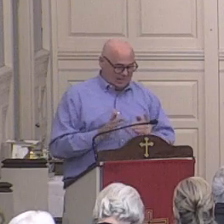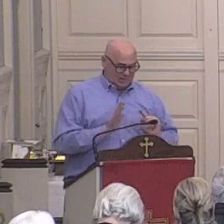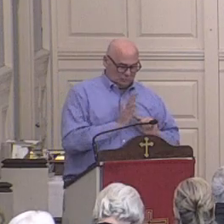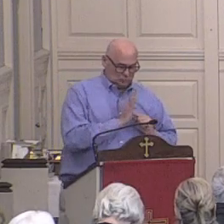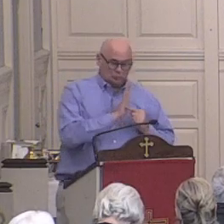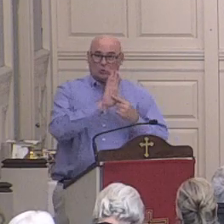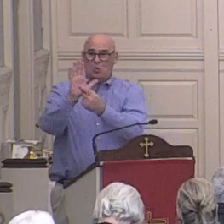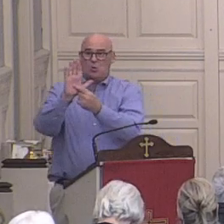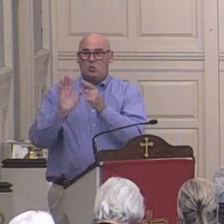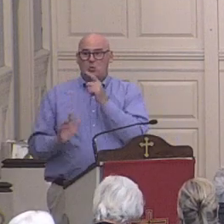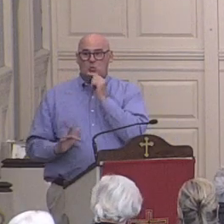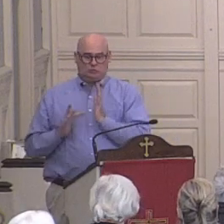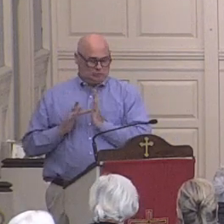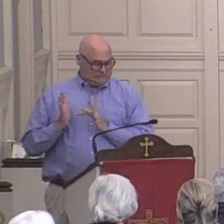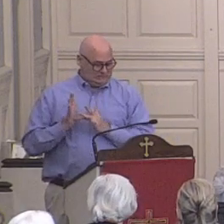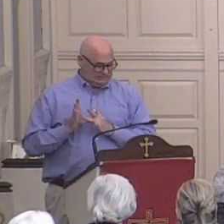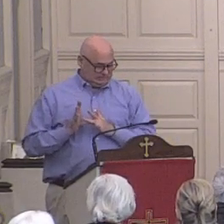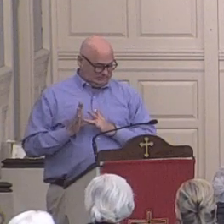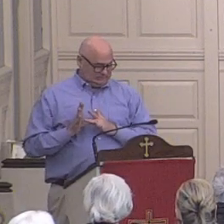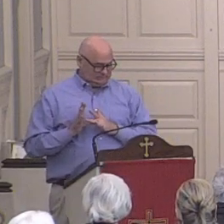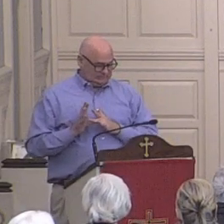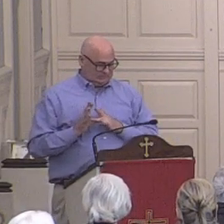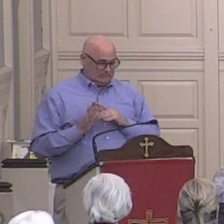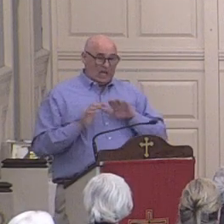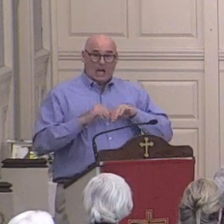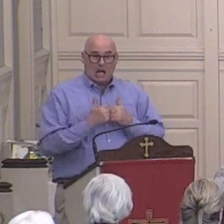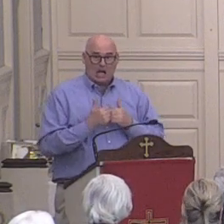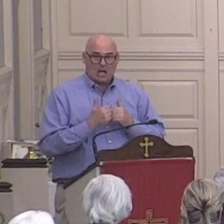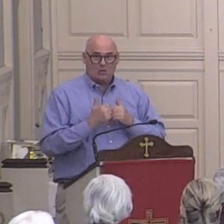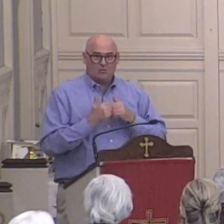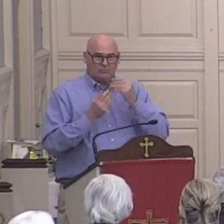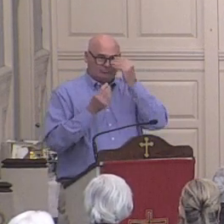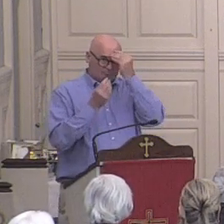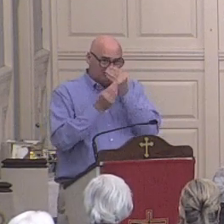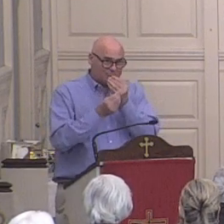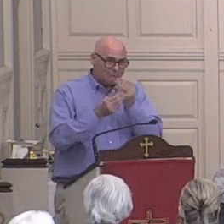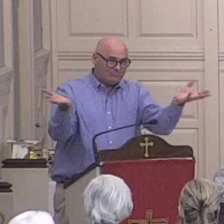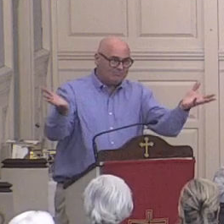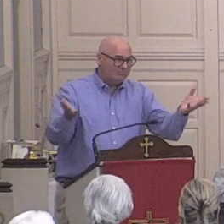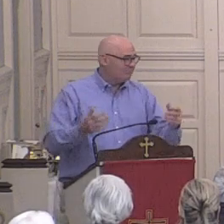His betrayer had arranged a signal with them,